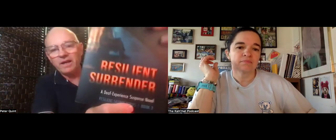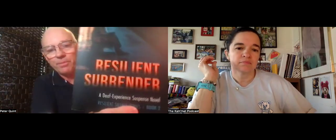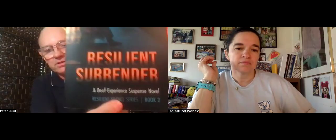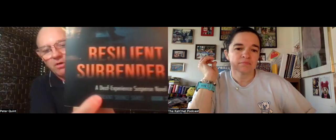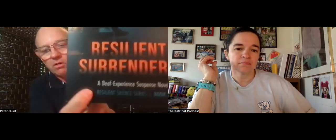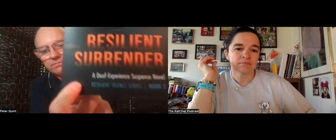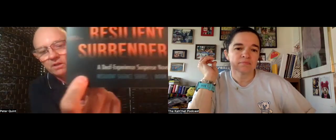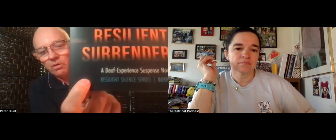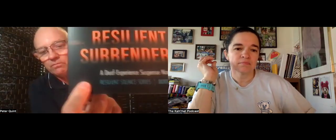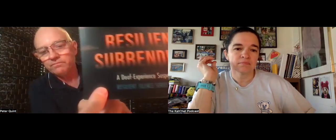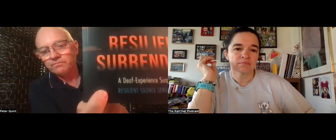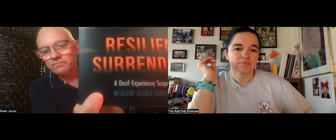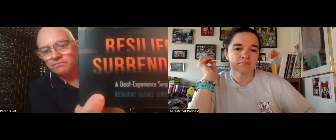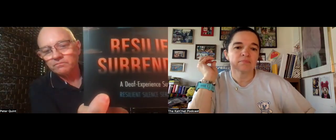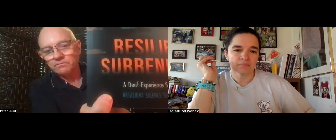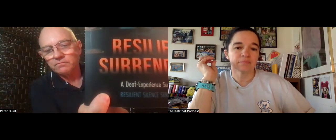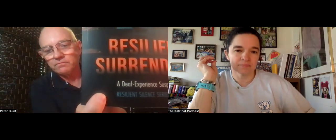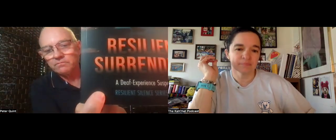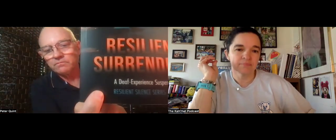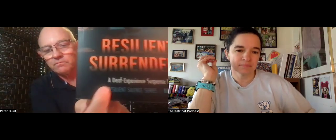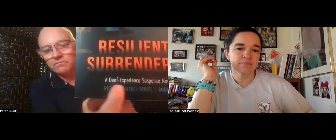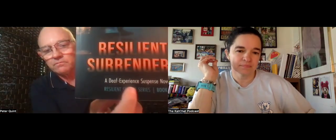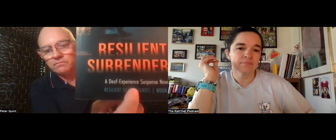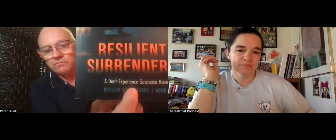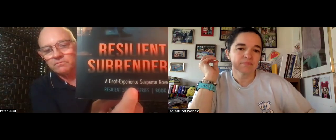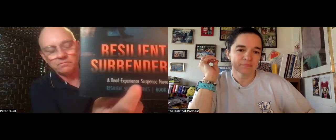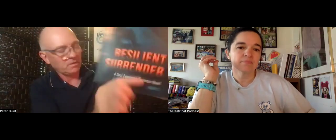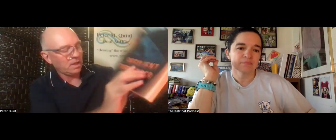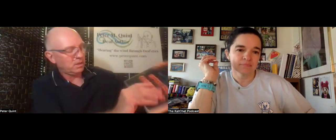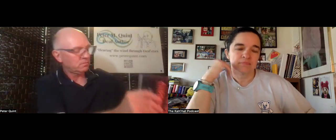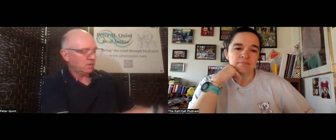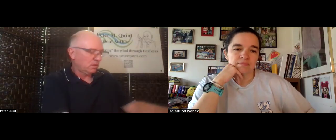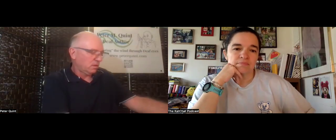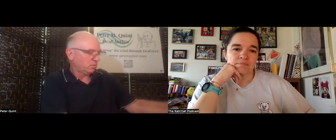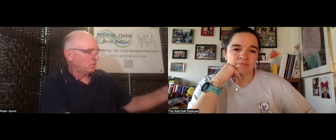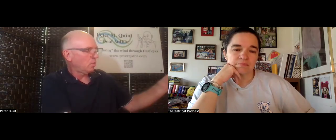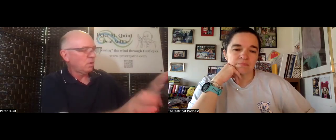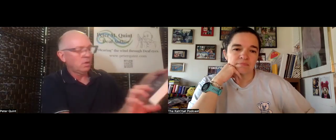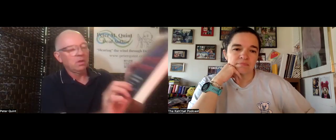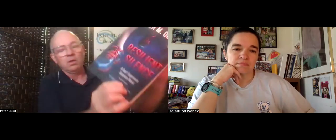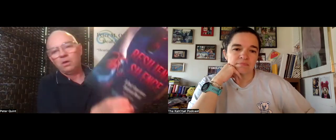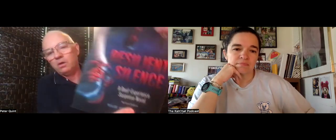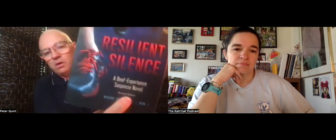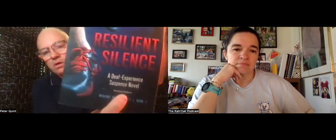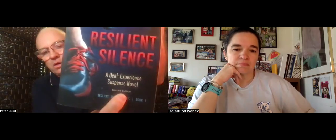For example, it's all, Mhm. okay, and then this one too.